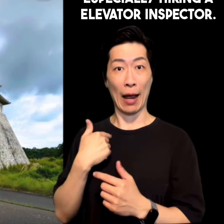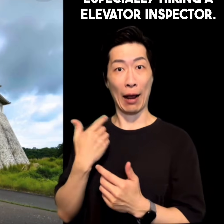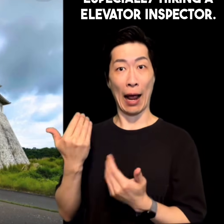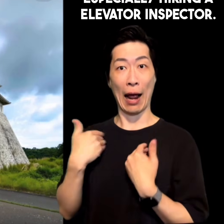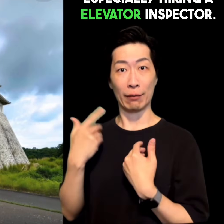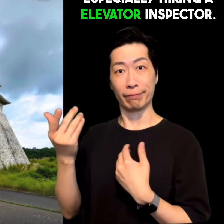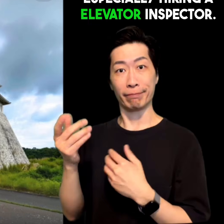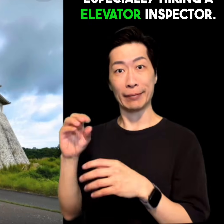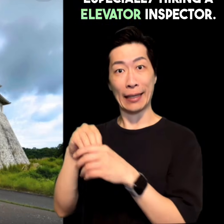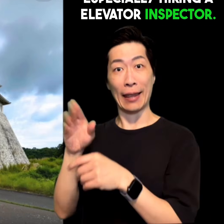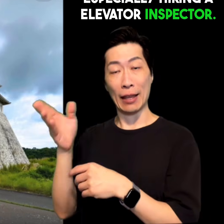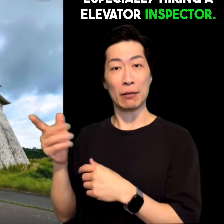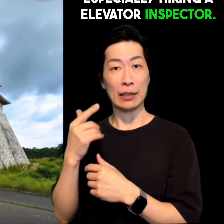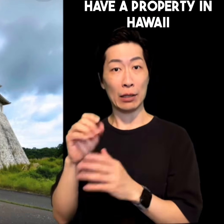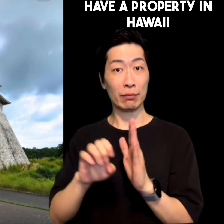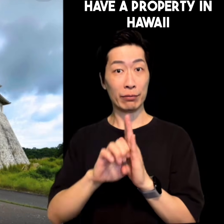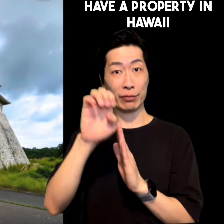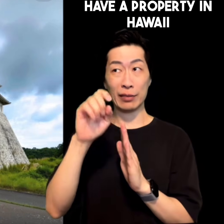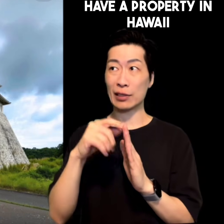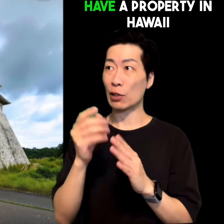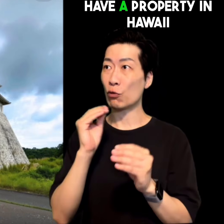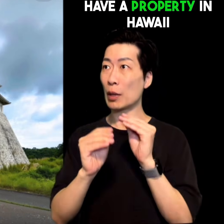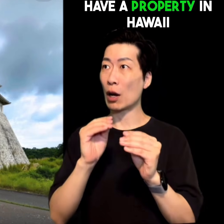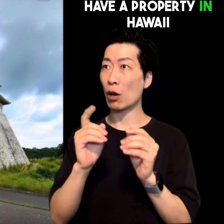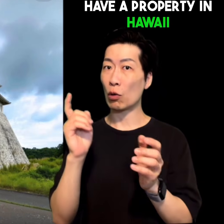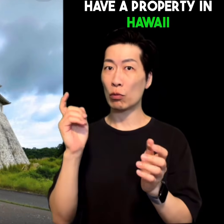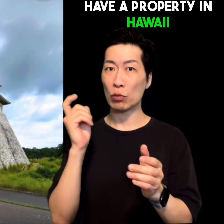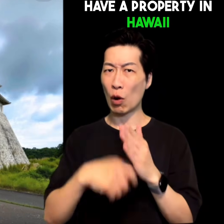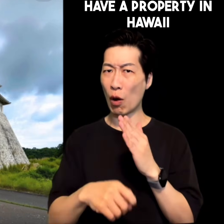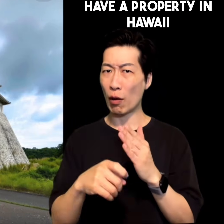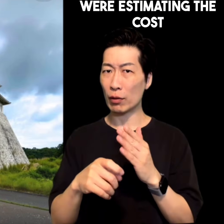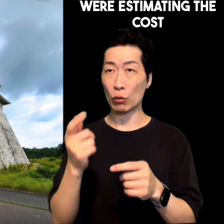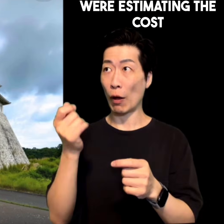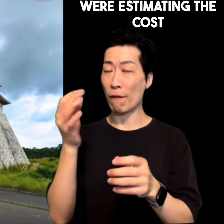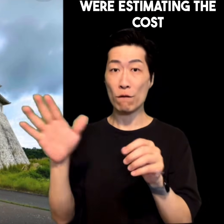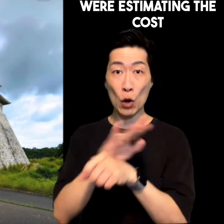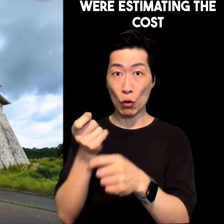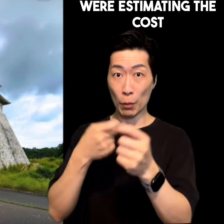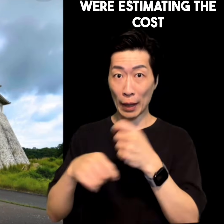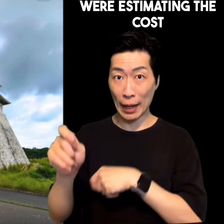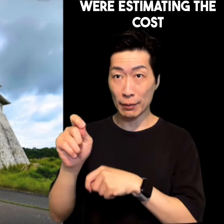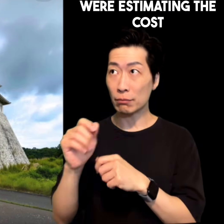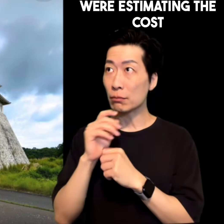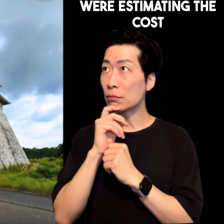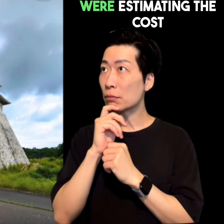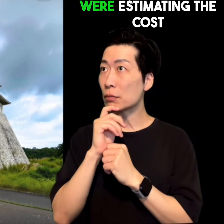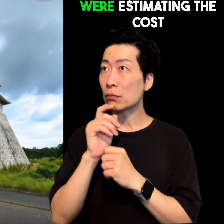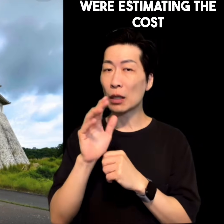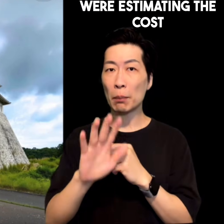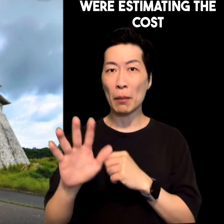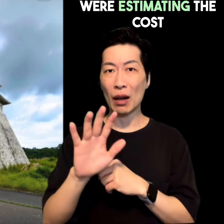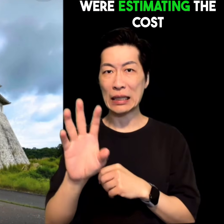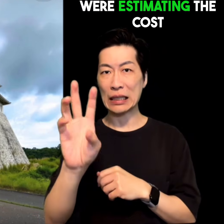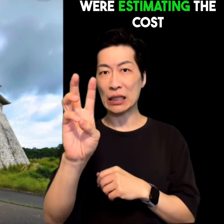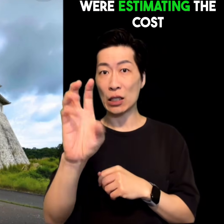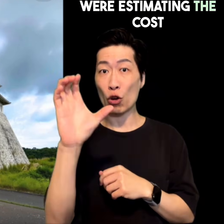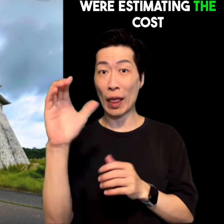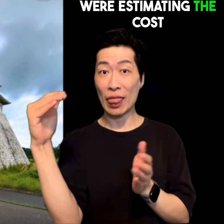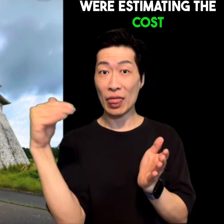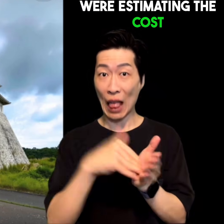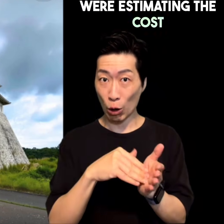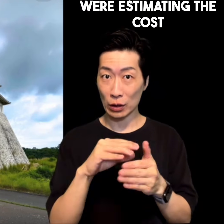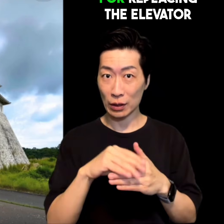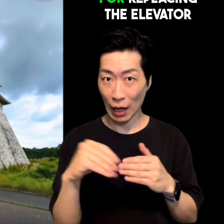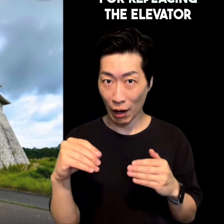a elevator inspector. And when I used to have a property in Hawaii in an old hotel, they were estimating